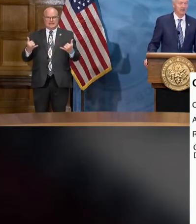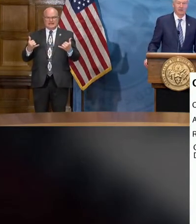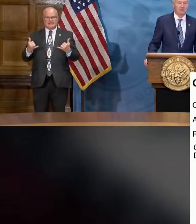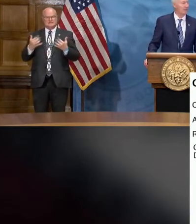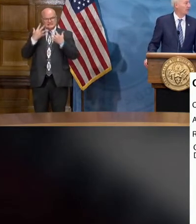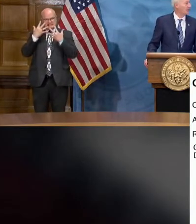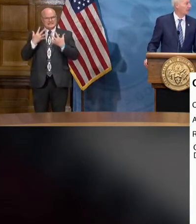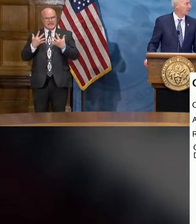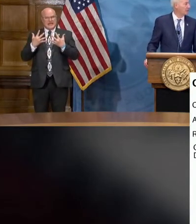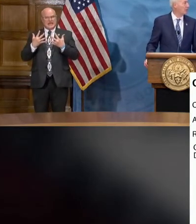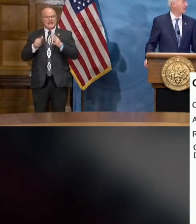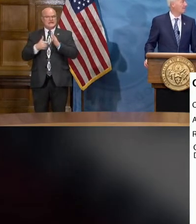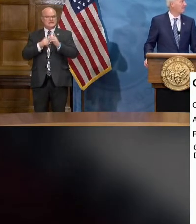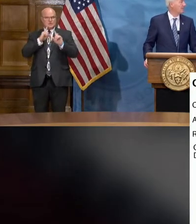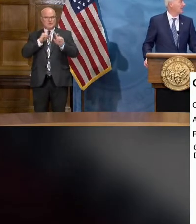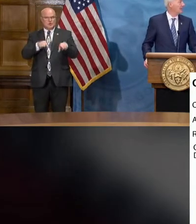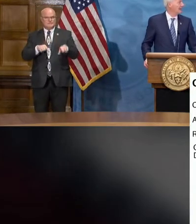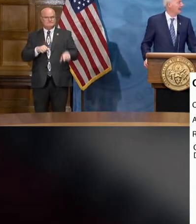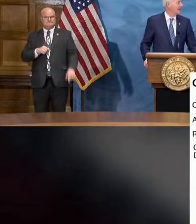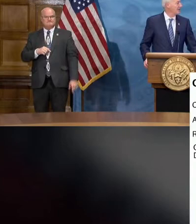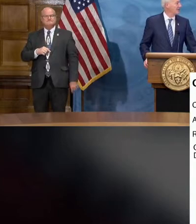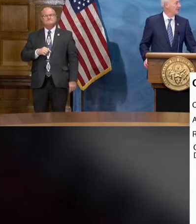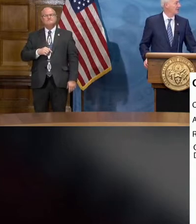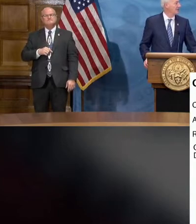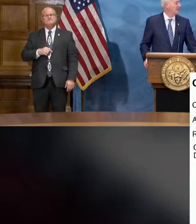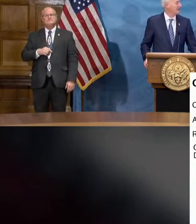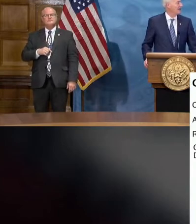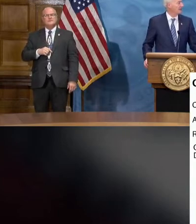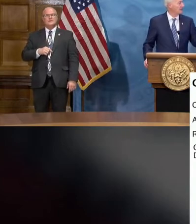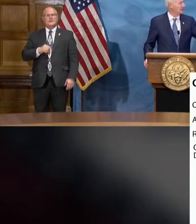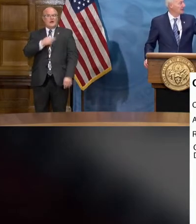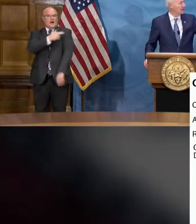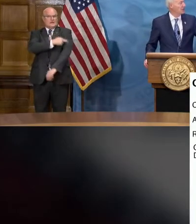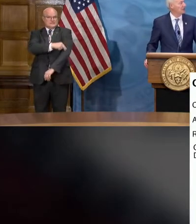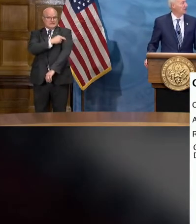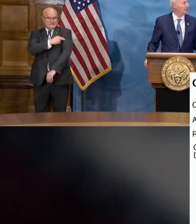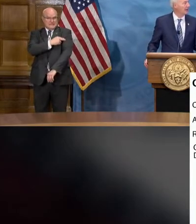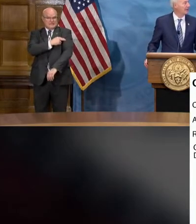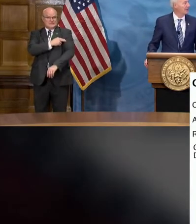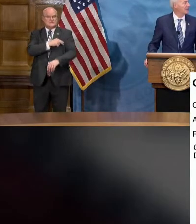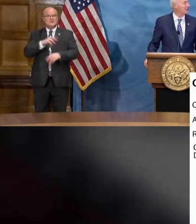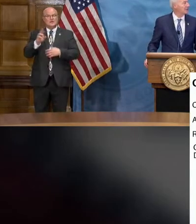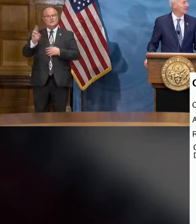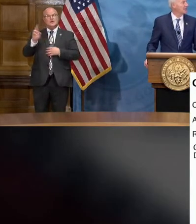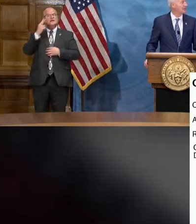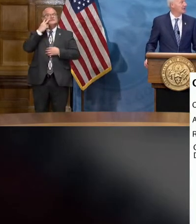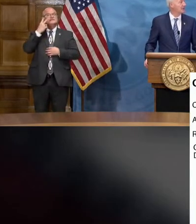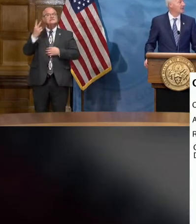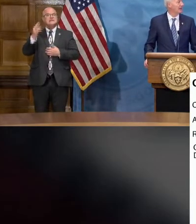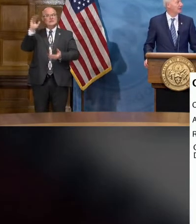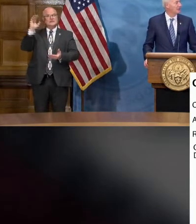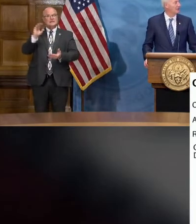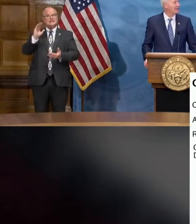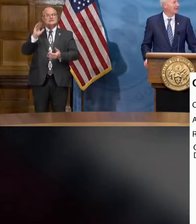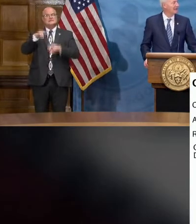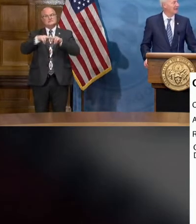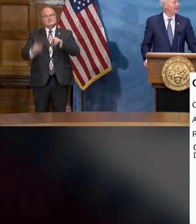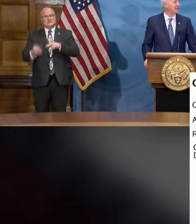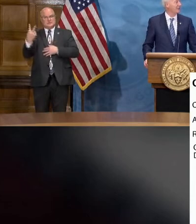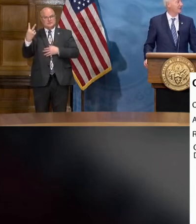sad note on this report. In terms of our hospitalizations on the right, you can see a reduction by